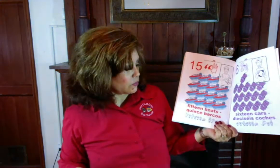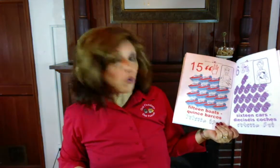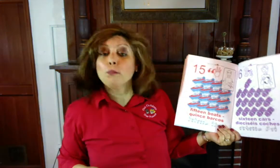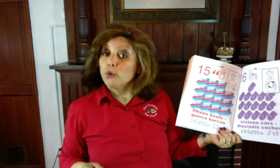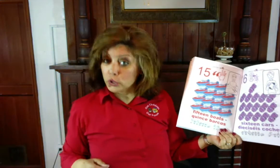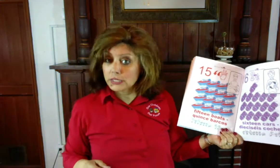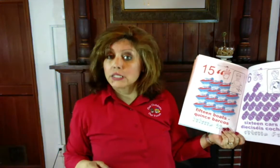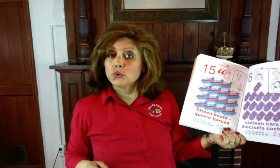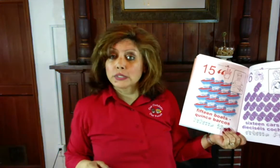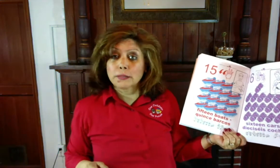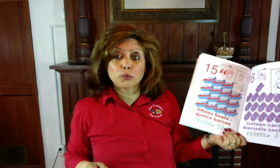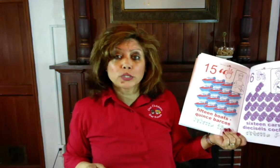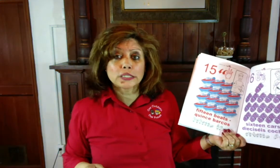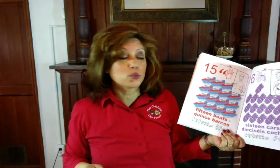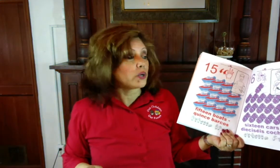Or botes. You can say botes as well.